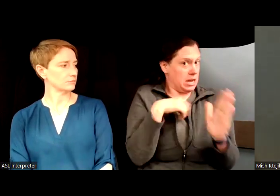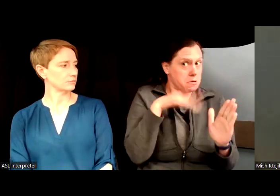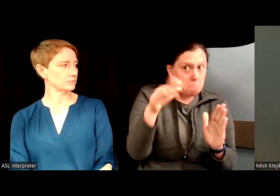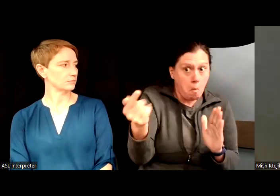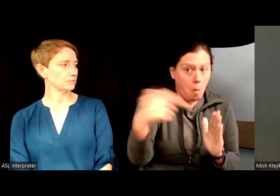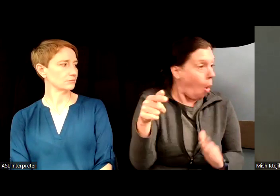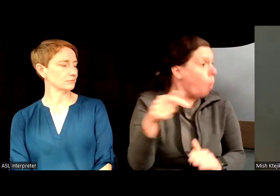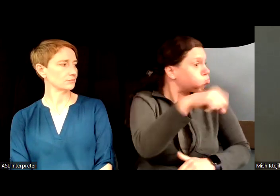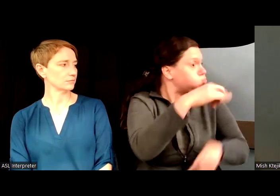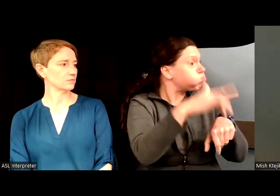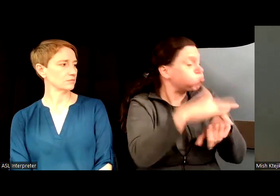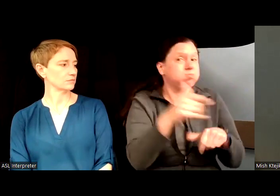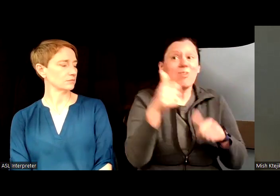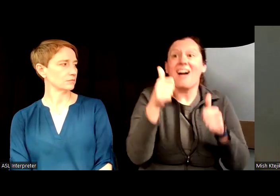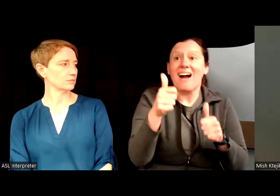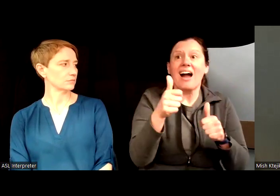feedback.